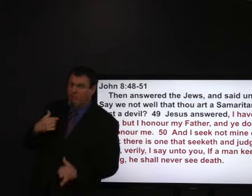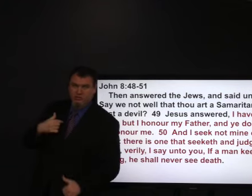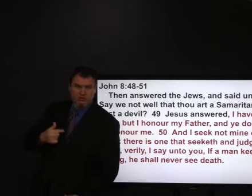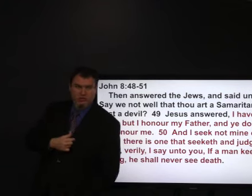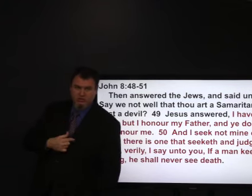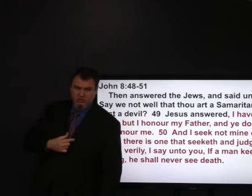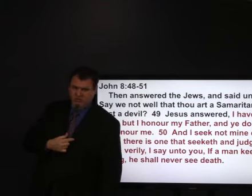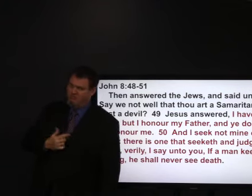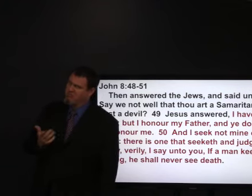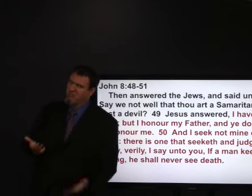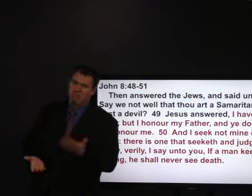You're not like us.